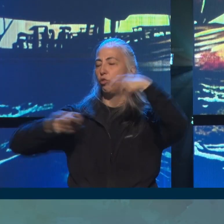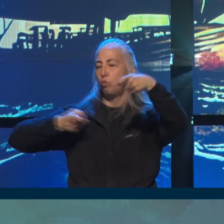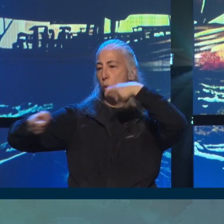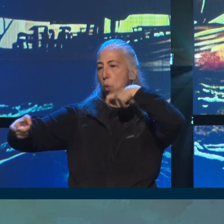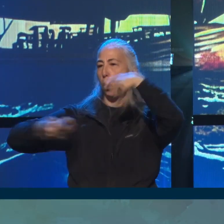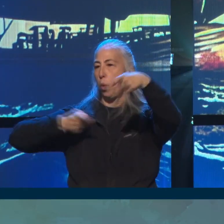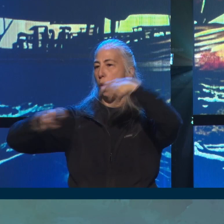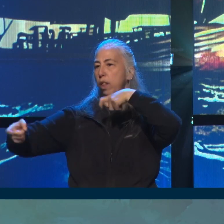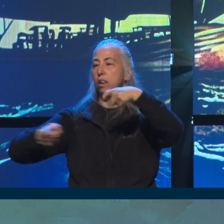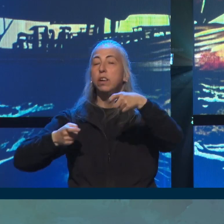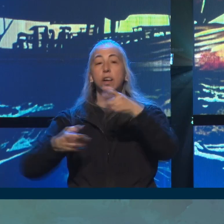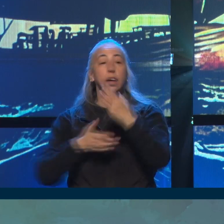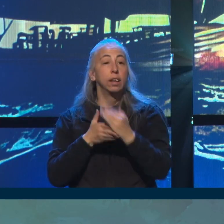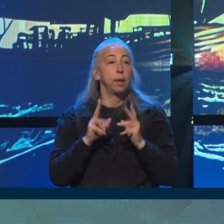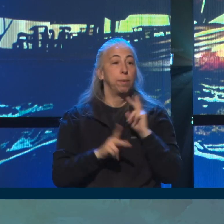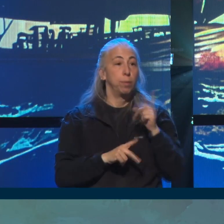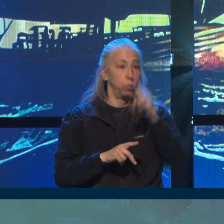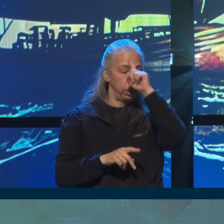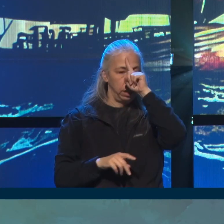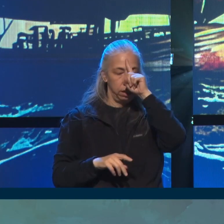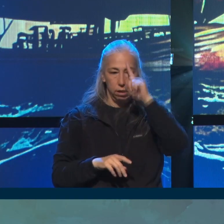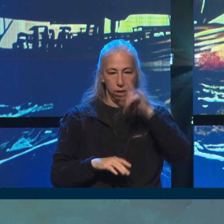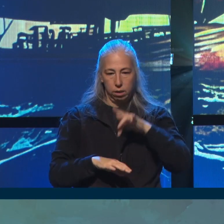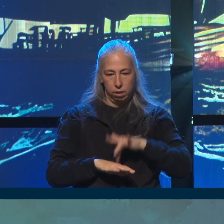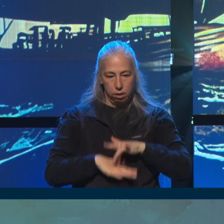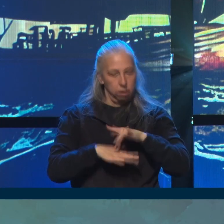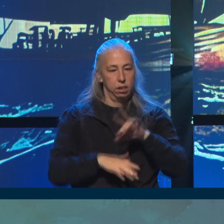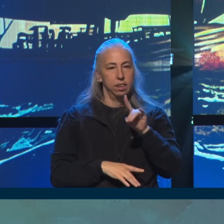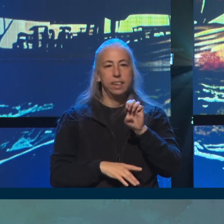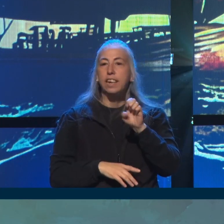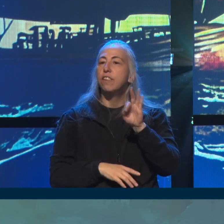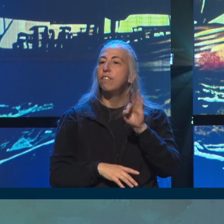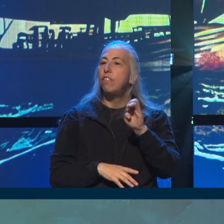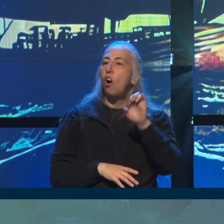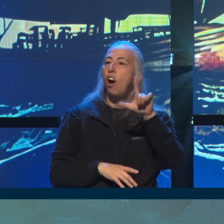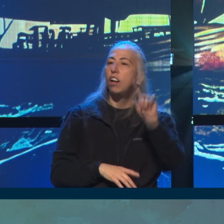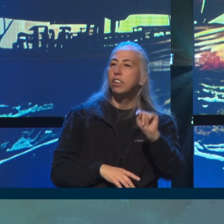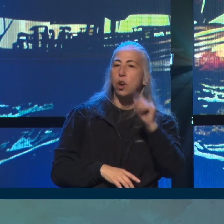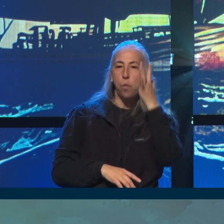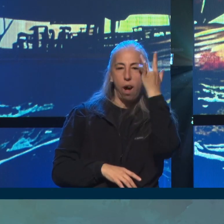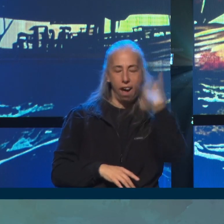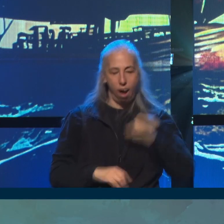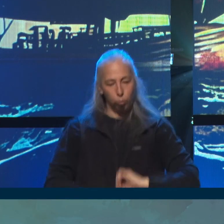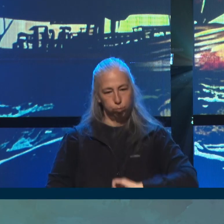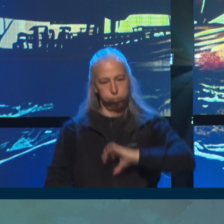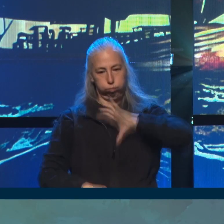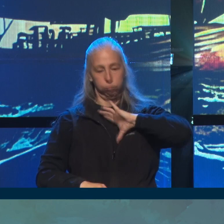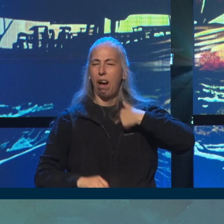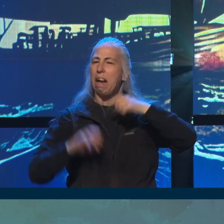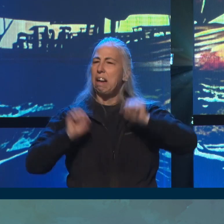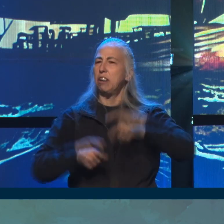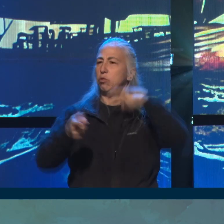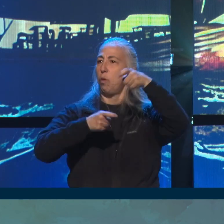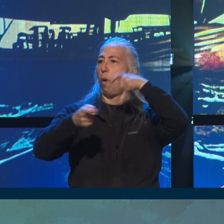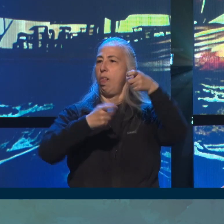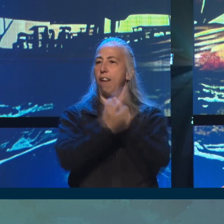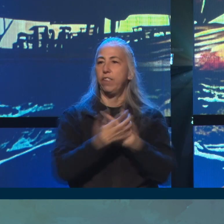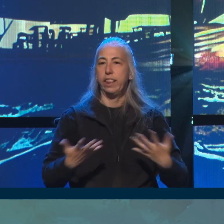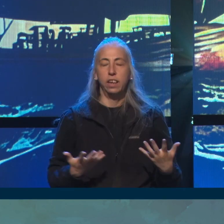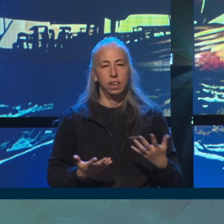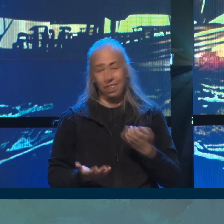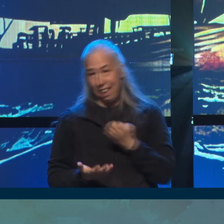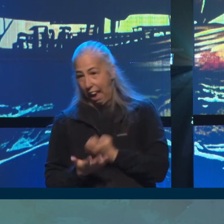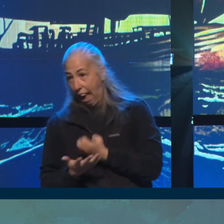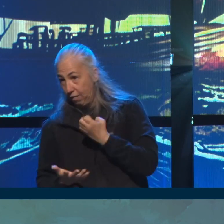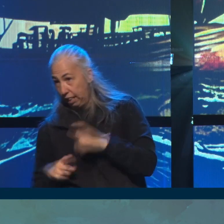default mechanism, some of us. Just very foolish. I have no idea why I have that sense of self-esteem. It is completely, there's no evidence based